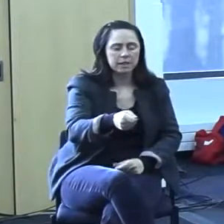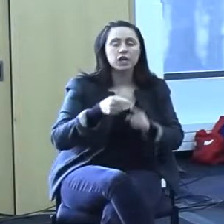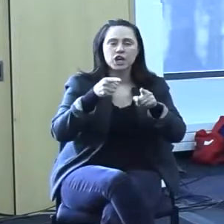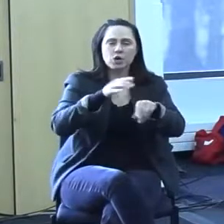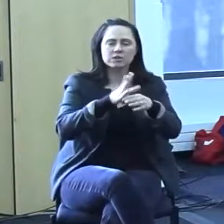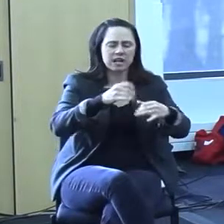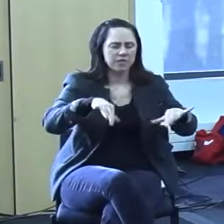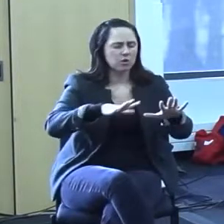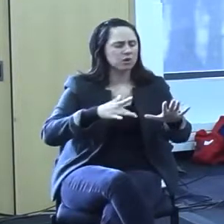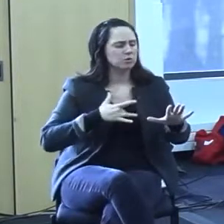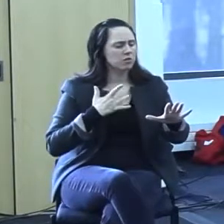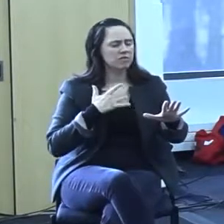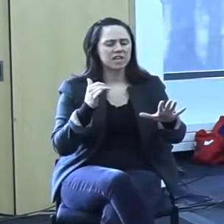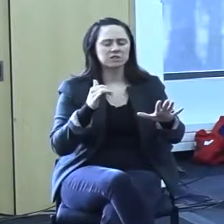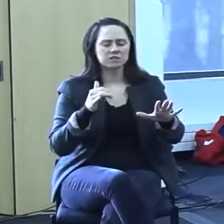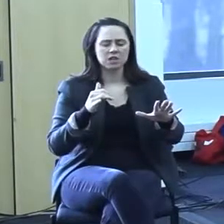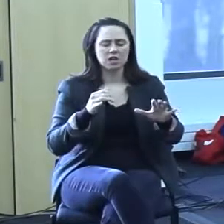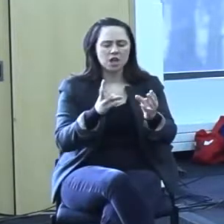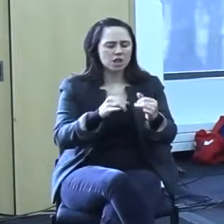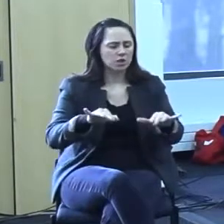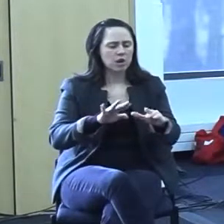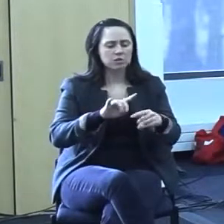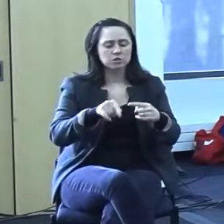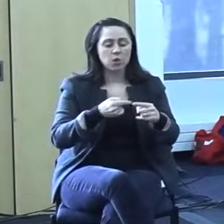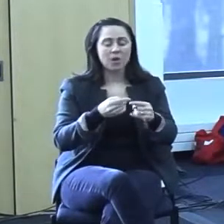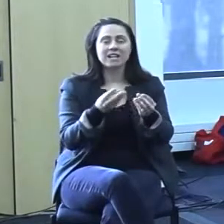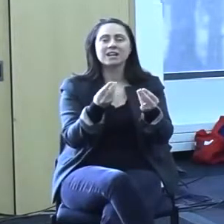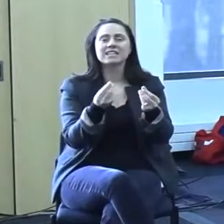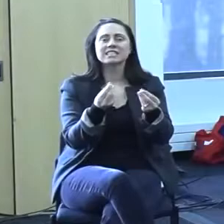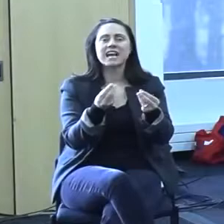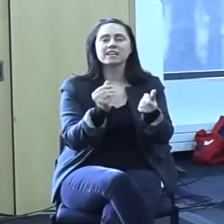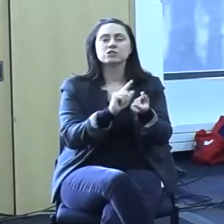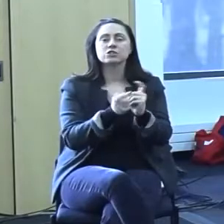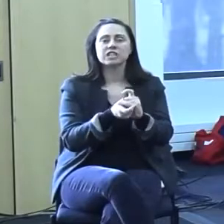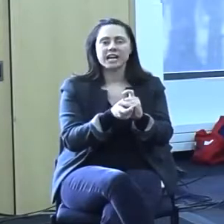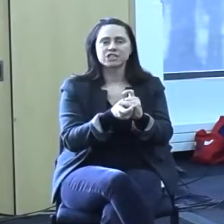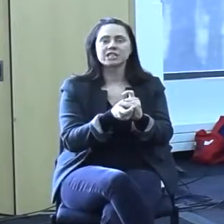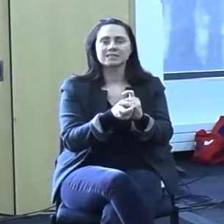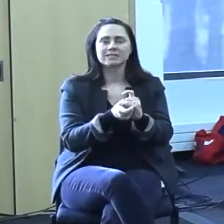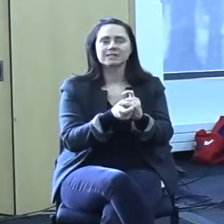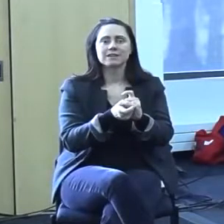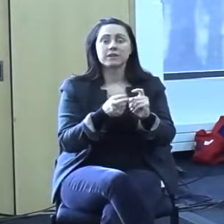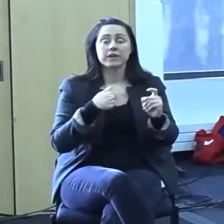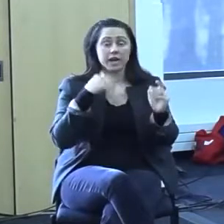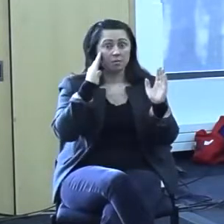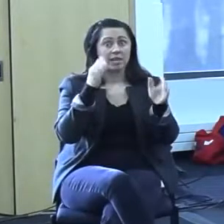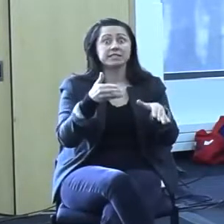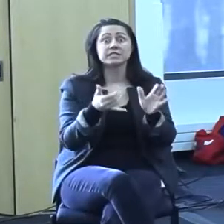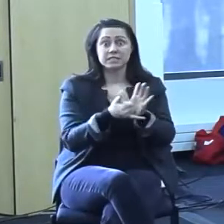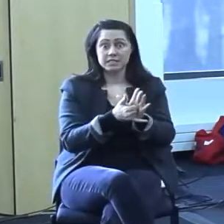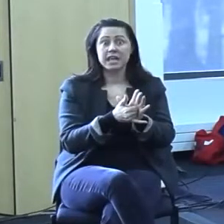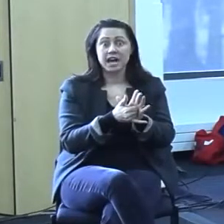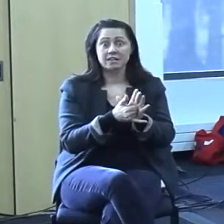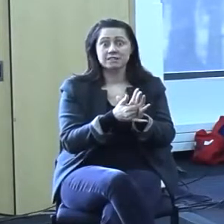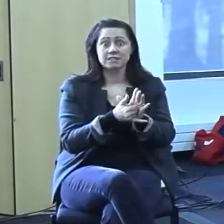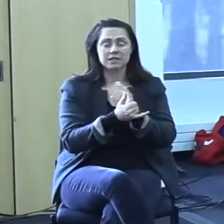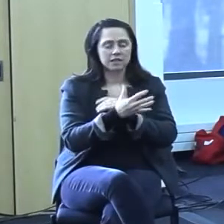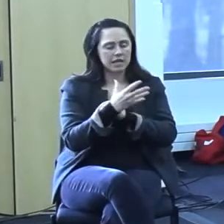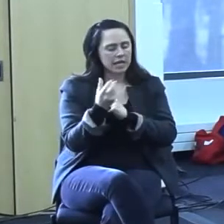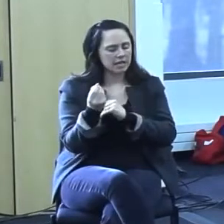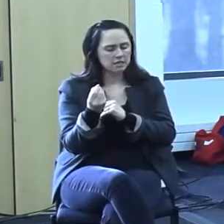ground, so it feels the ground. So when the texture changes, I pay attention to that,